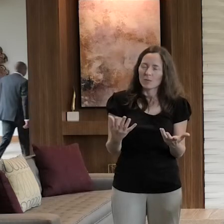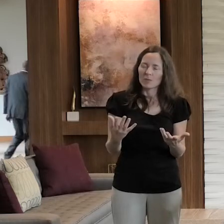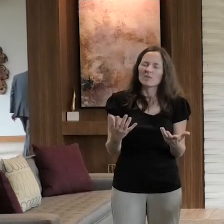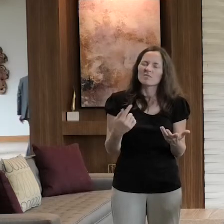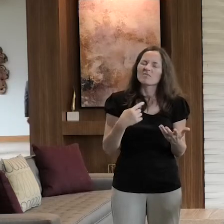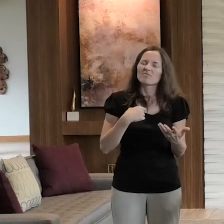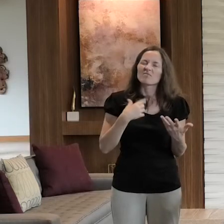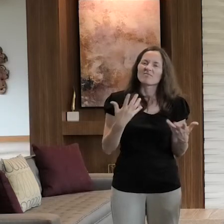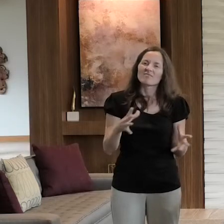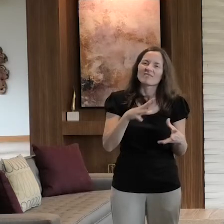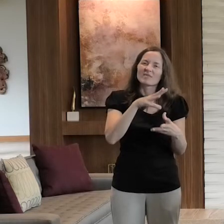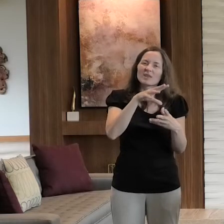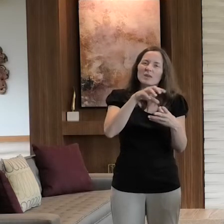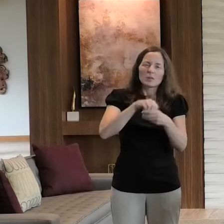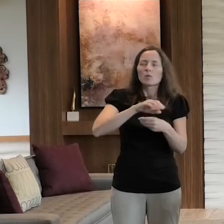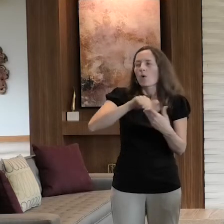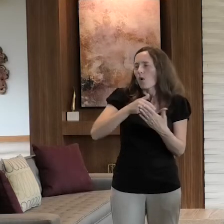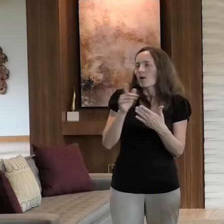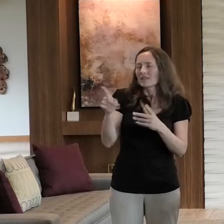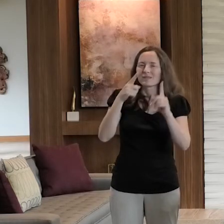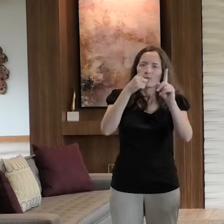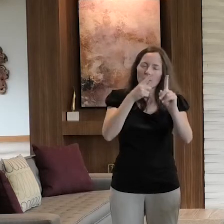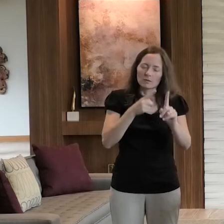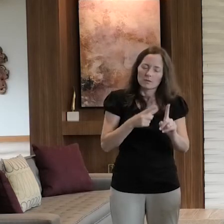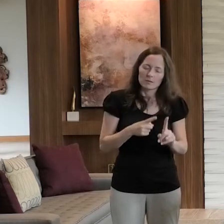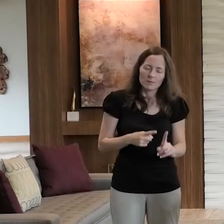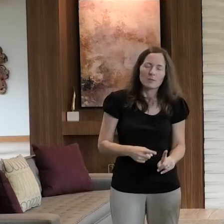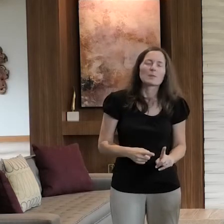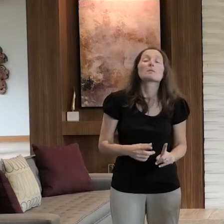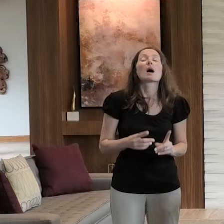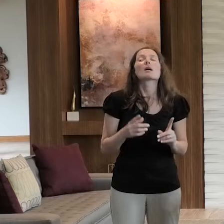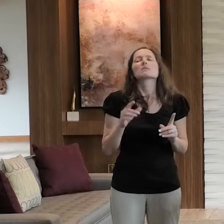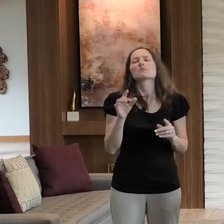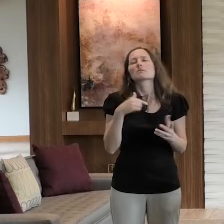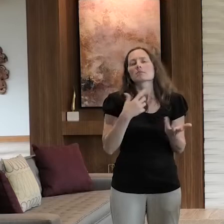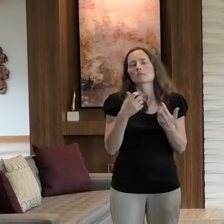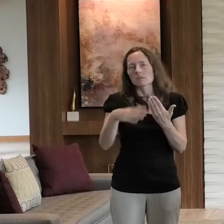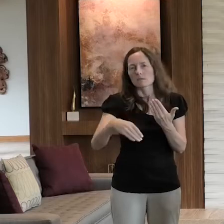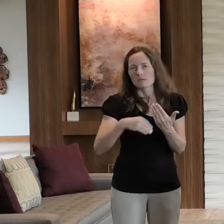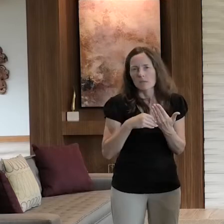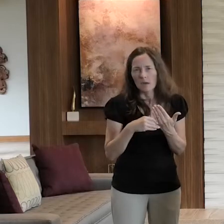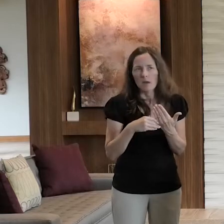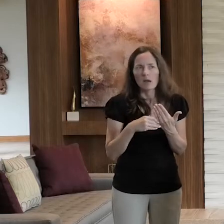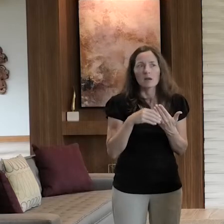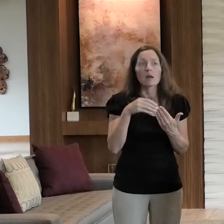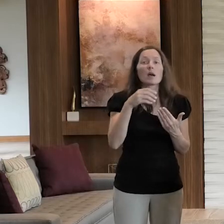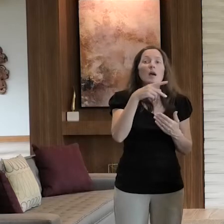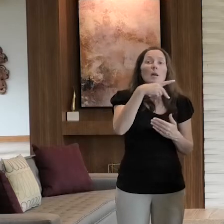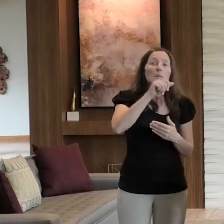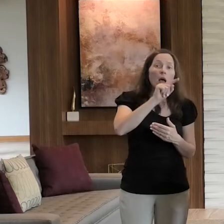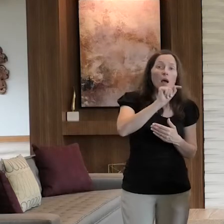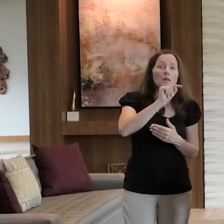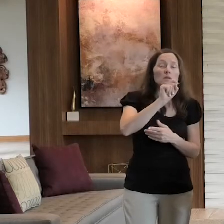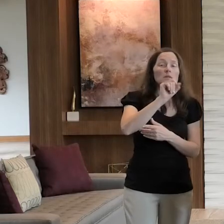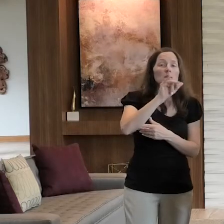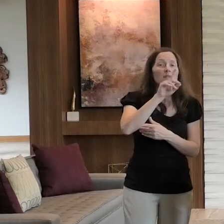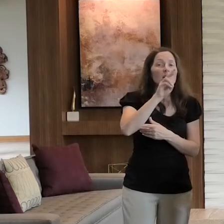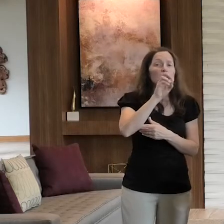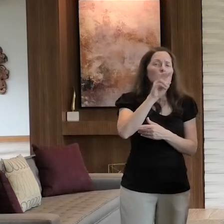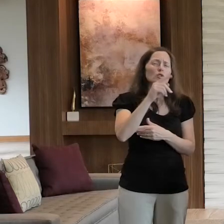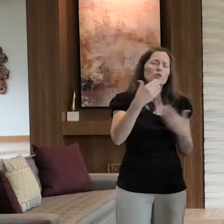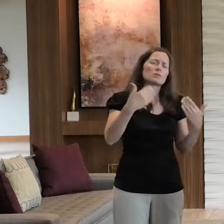of his points, but I'll also say we couldn't possibly do it without Pat Sylvester and the team for the